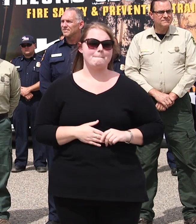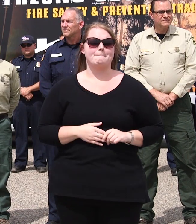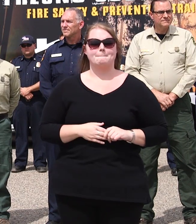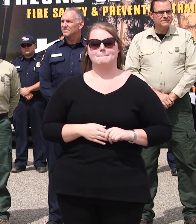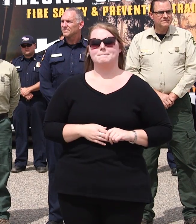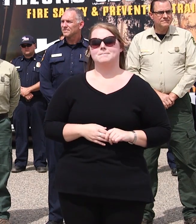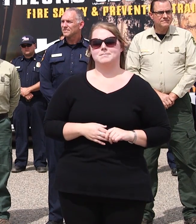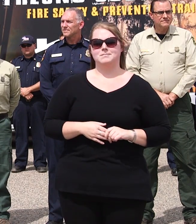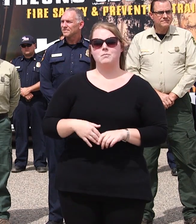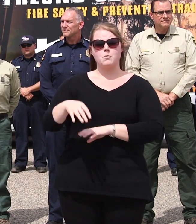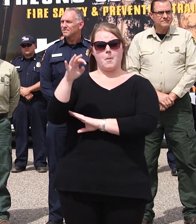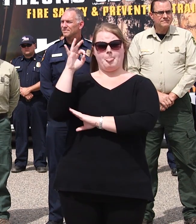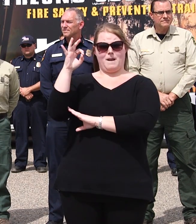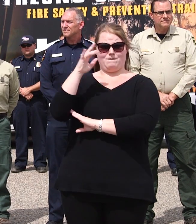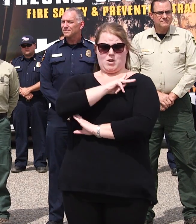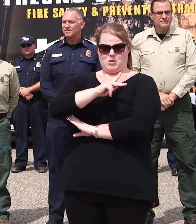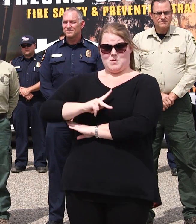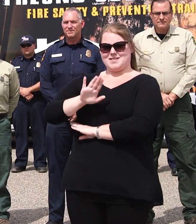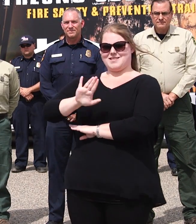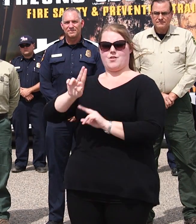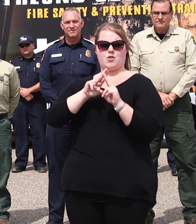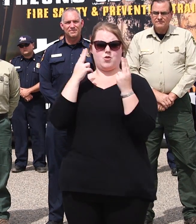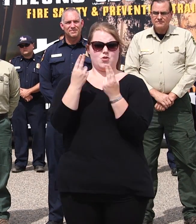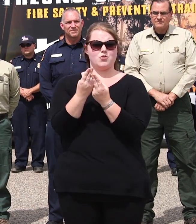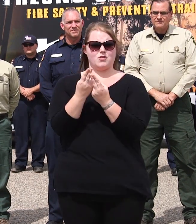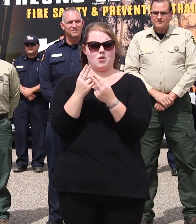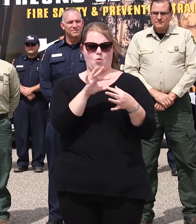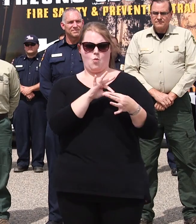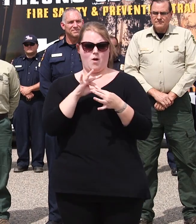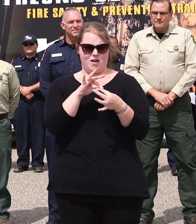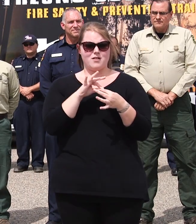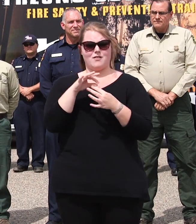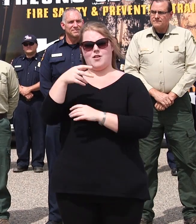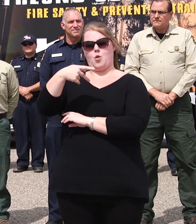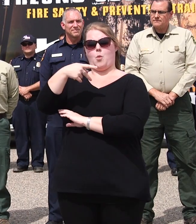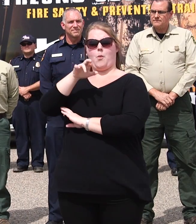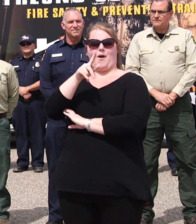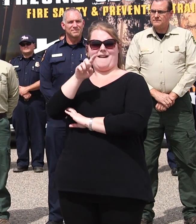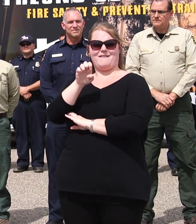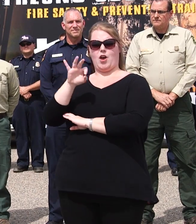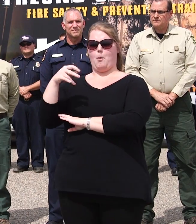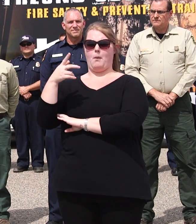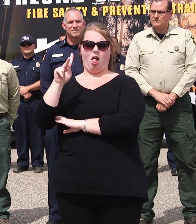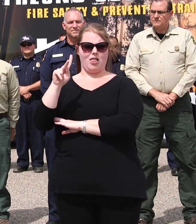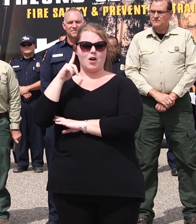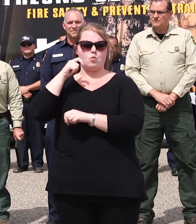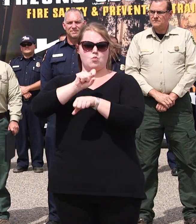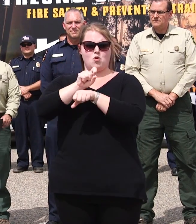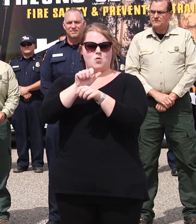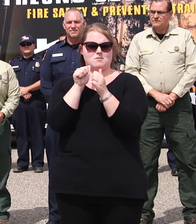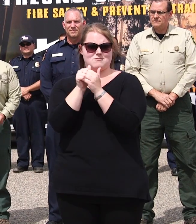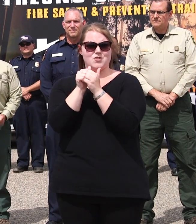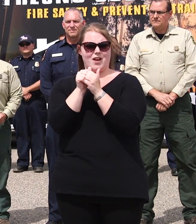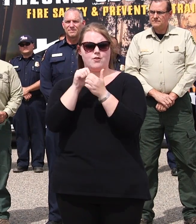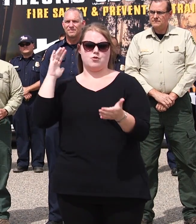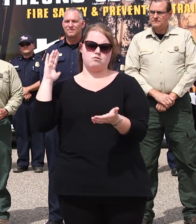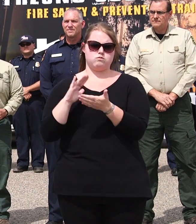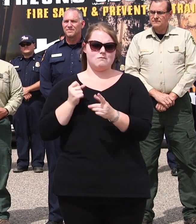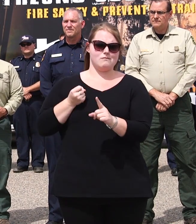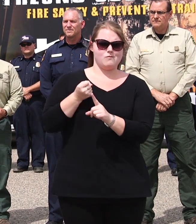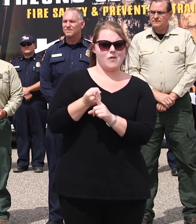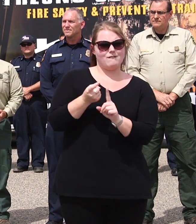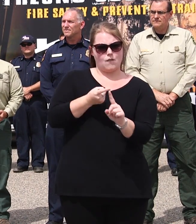The Fresno Kings Unit and its cooperators, both private and public, will continue to work together to reduce the impacts of wildfire